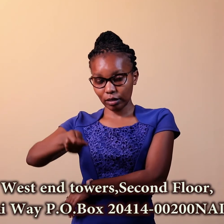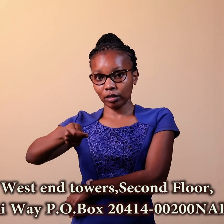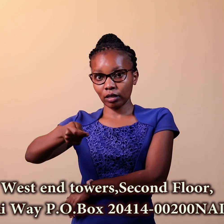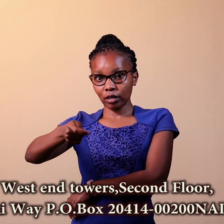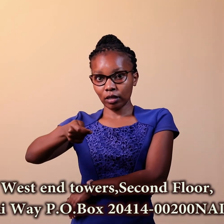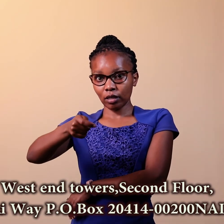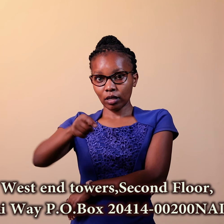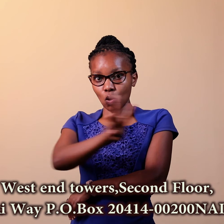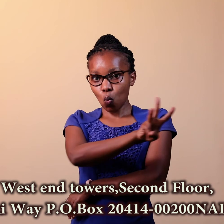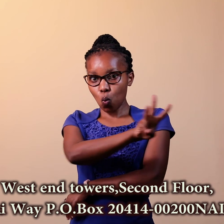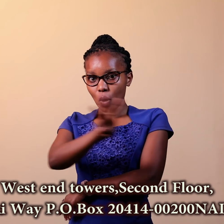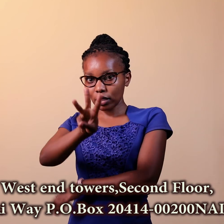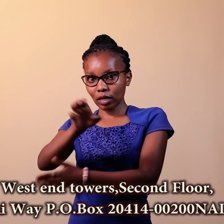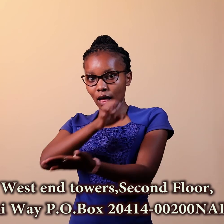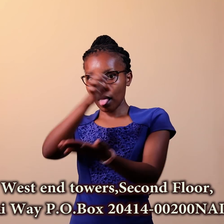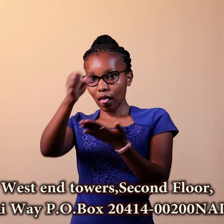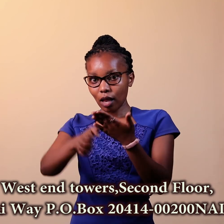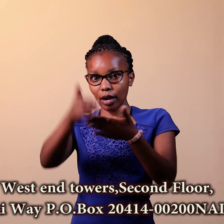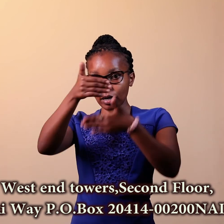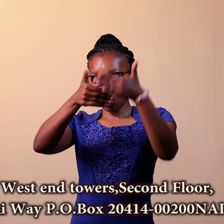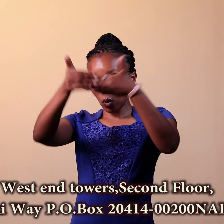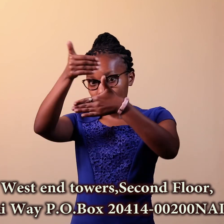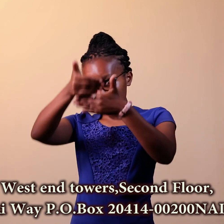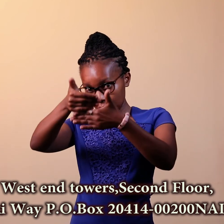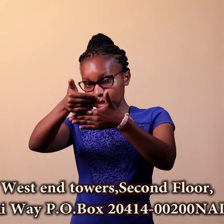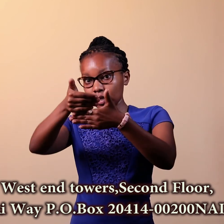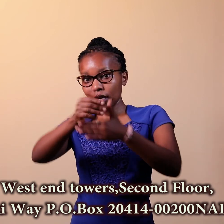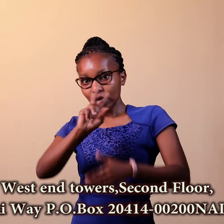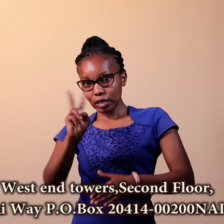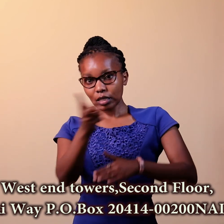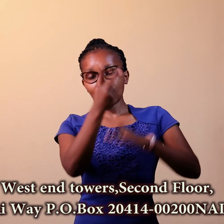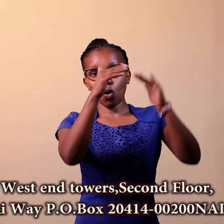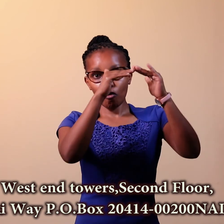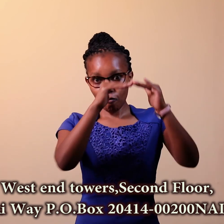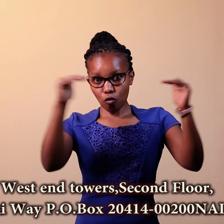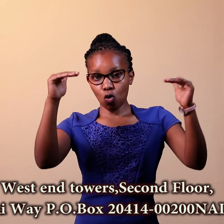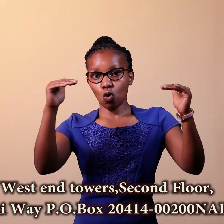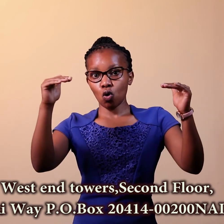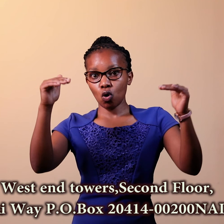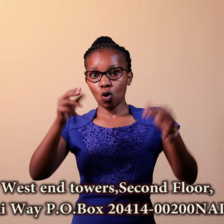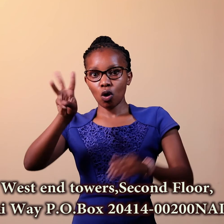West End. Towers. Second Floor. Waiyaki Way.